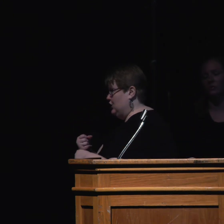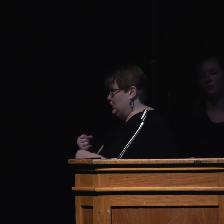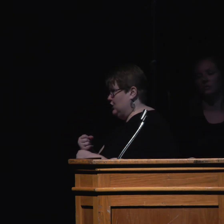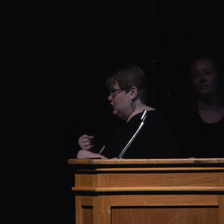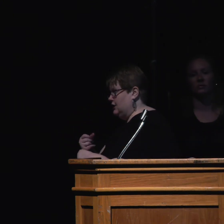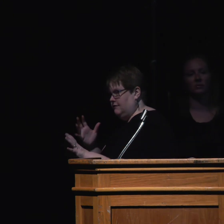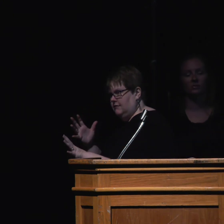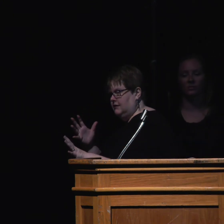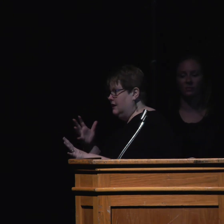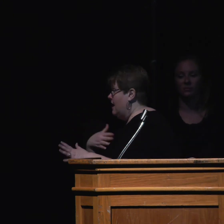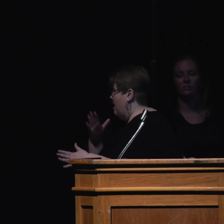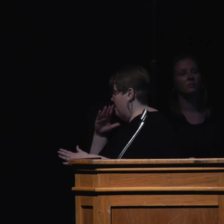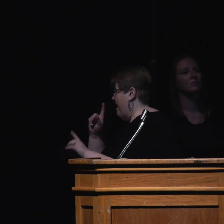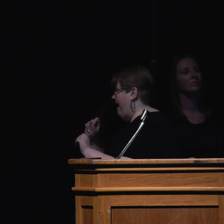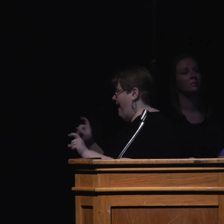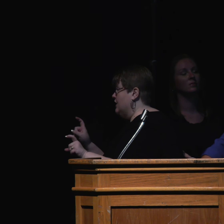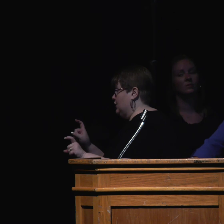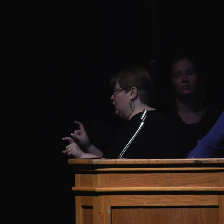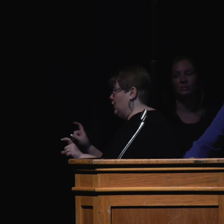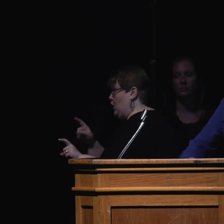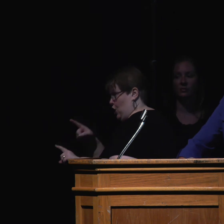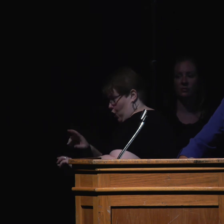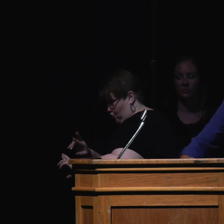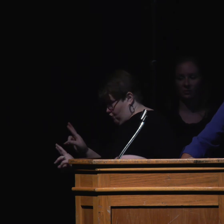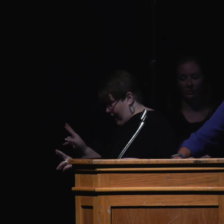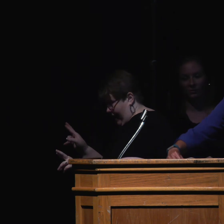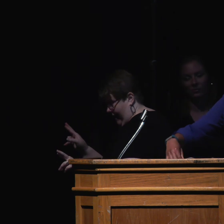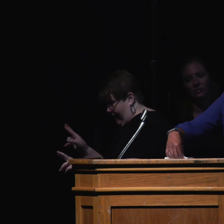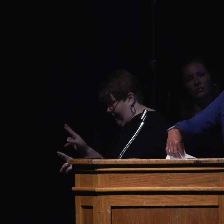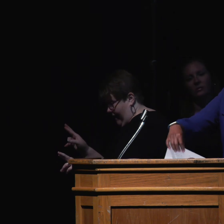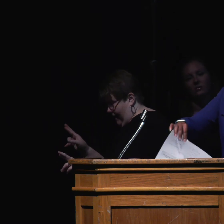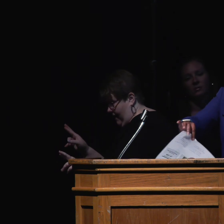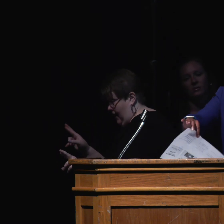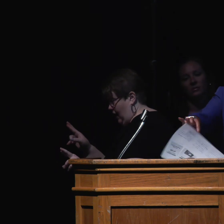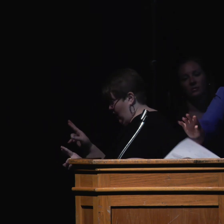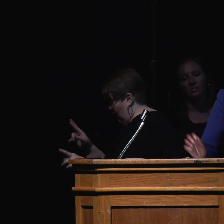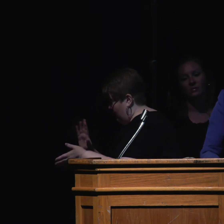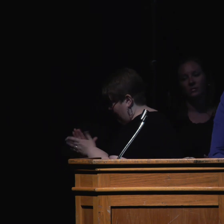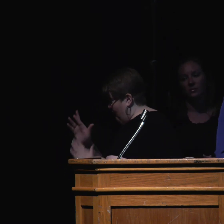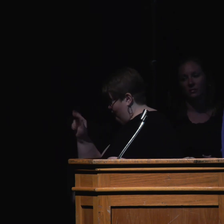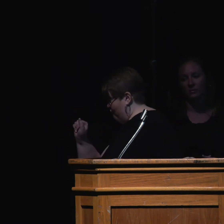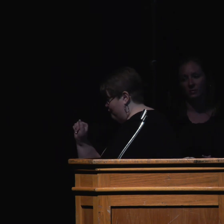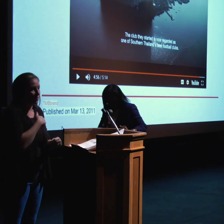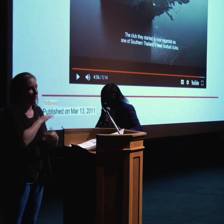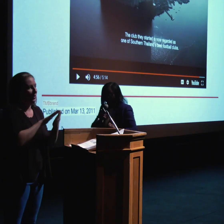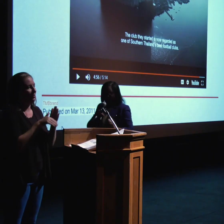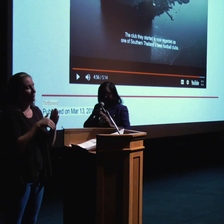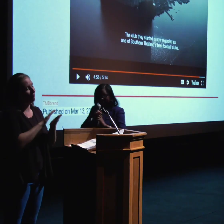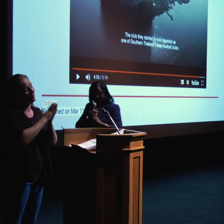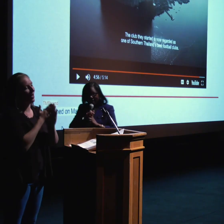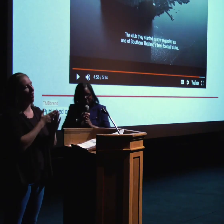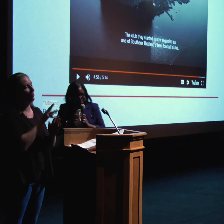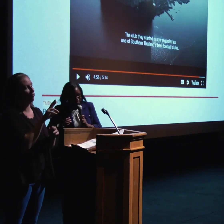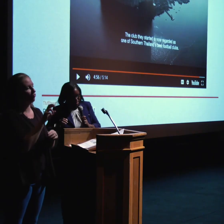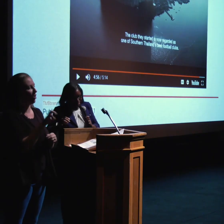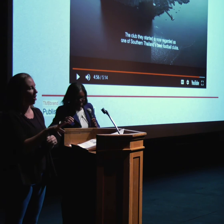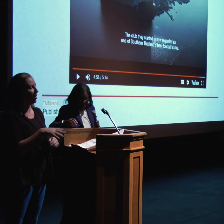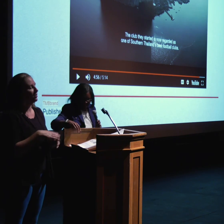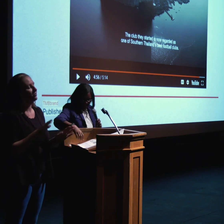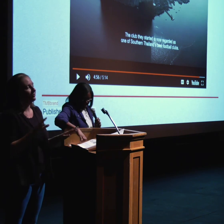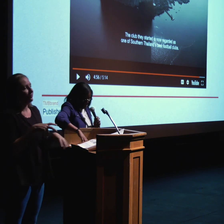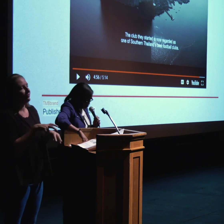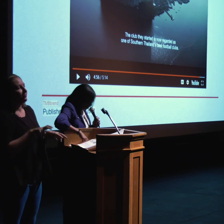I'm going to constantly be asking you, are you ready to get raw? And you're probably sitting there like,